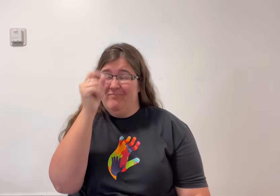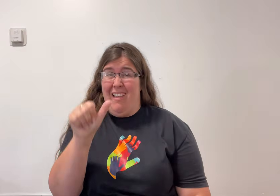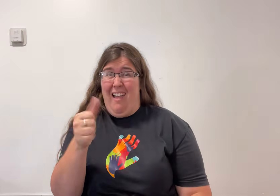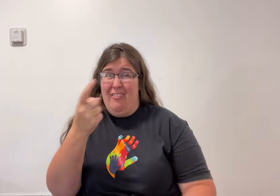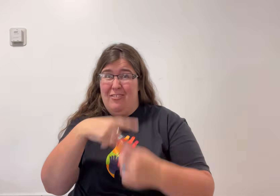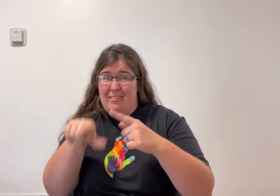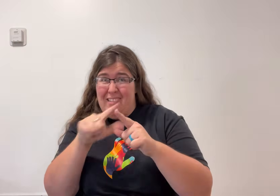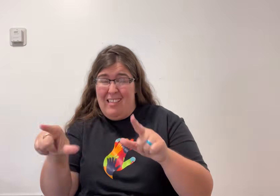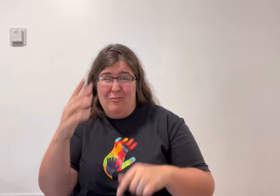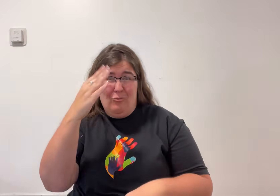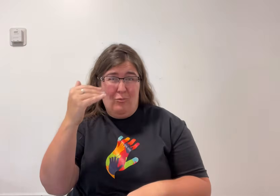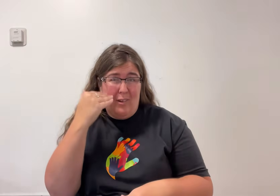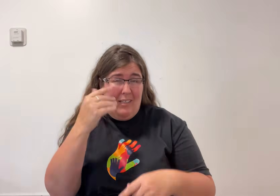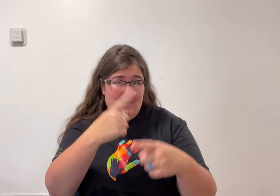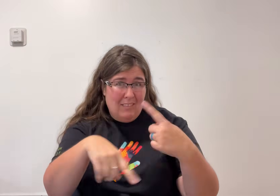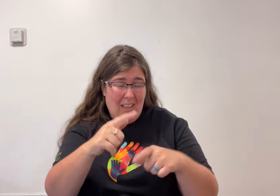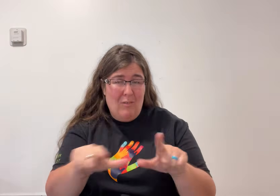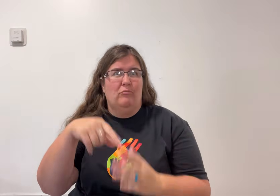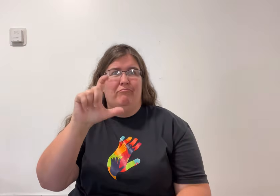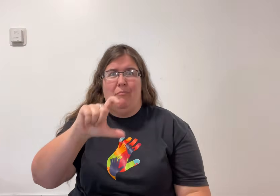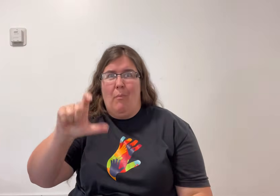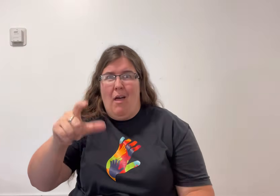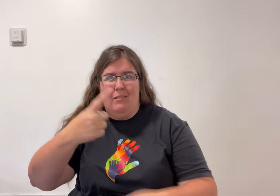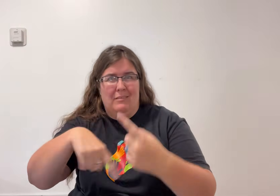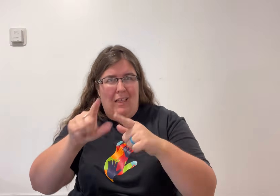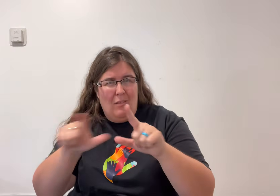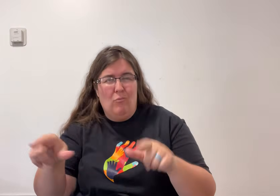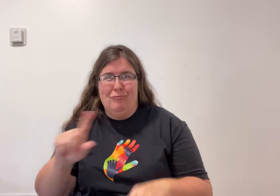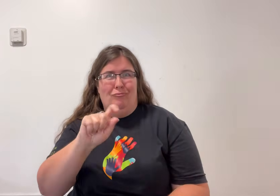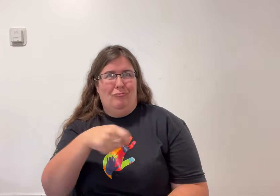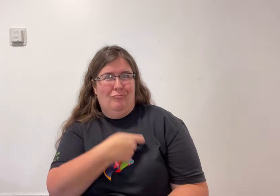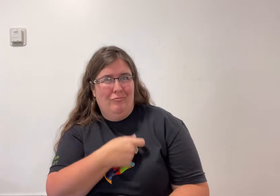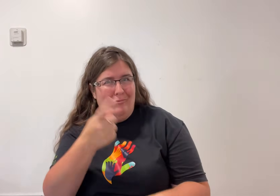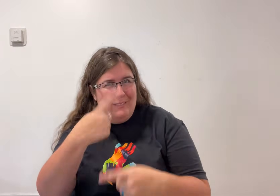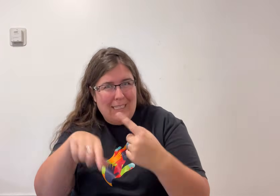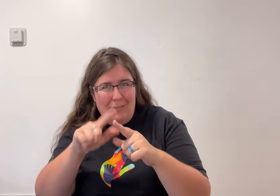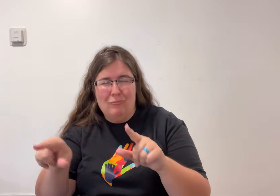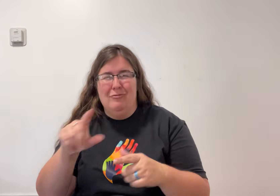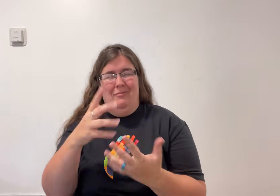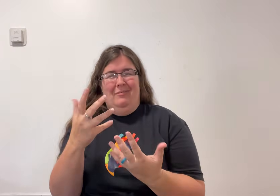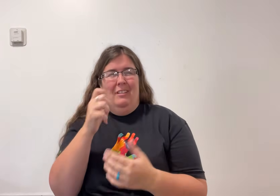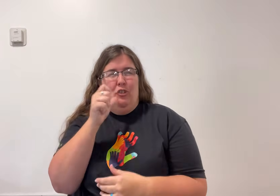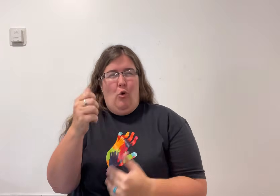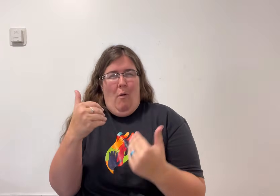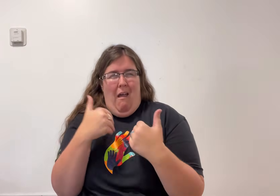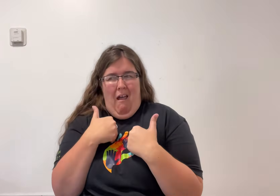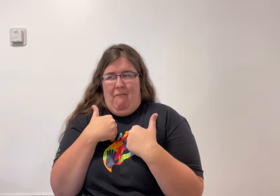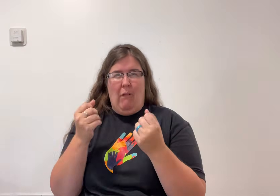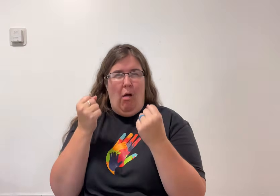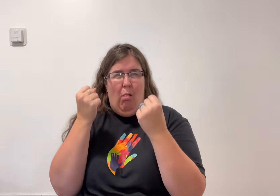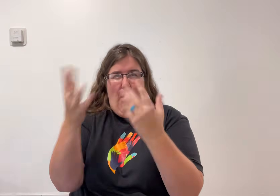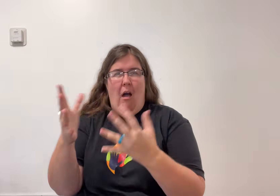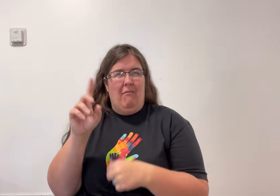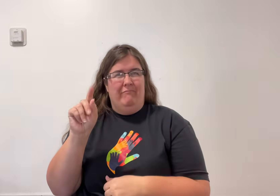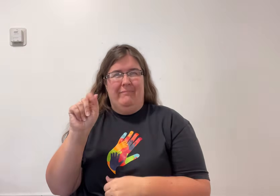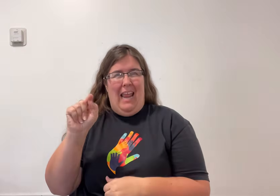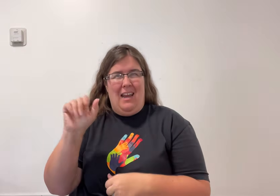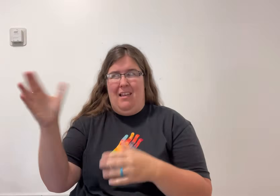it can't. And we have to keep in mind that other sign languages, like Korean Sign Language, Nepali Sign Language, Kenyan Sign Language, have even less data to